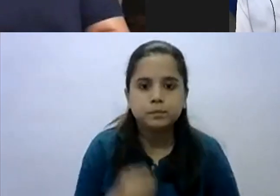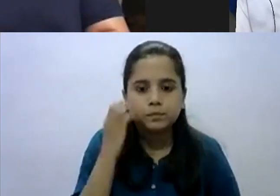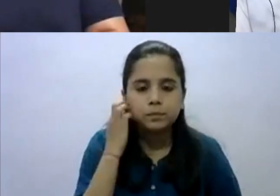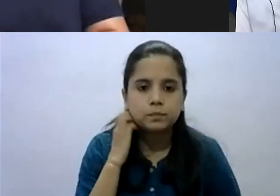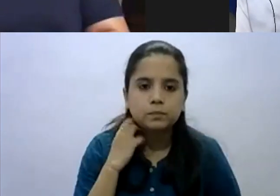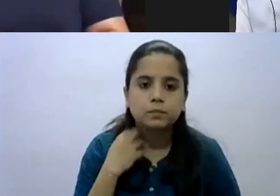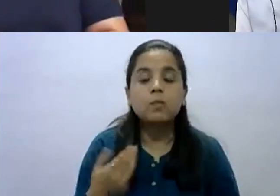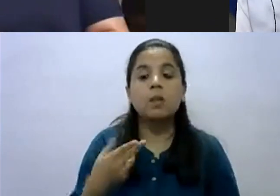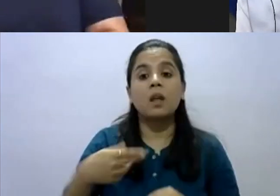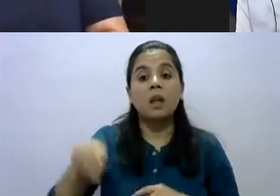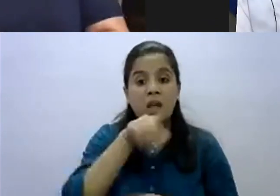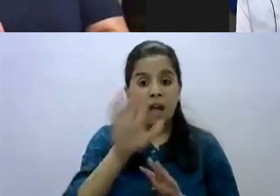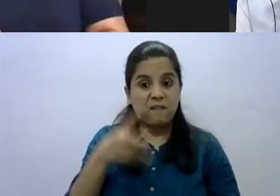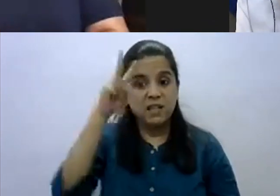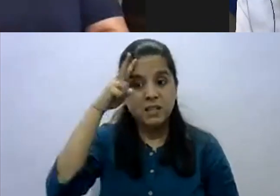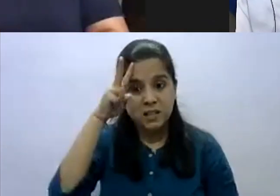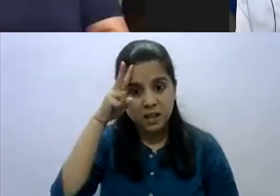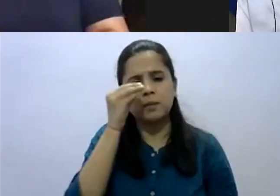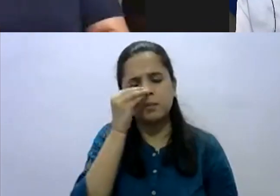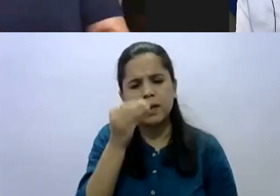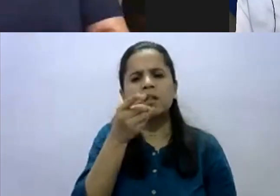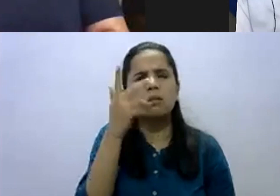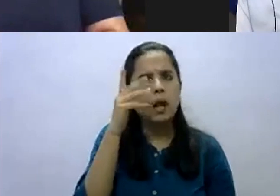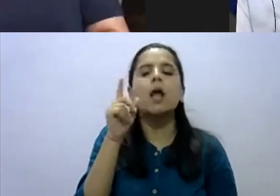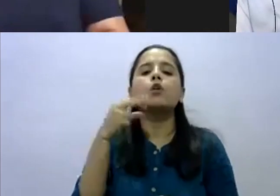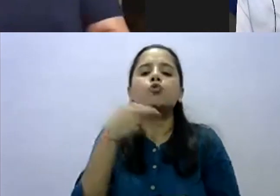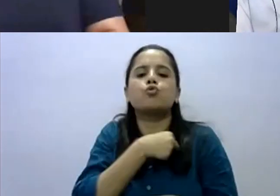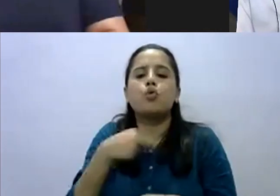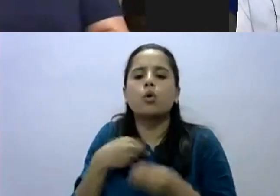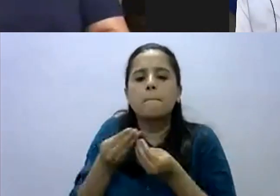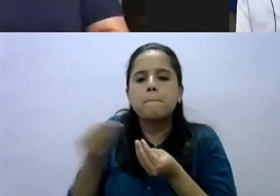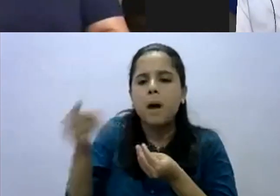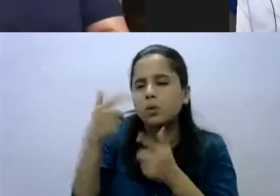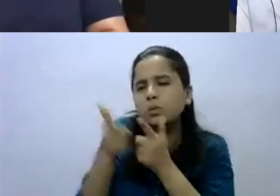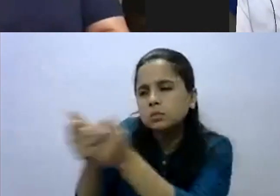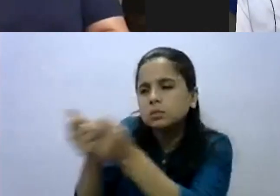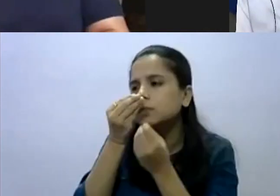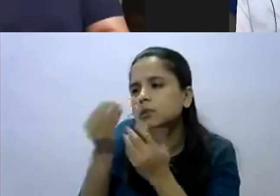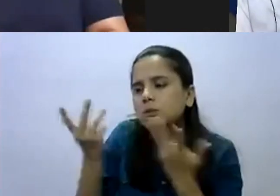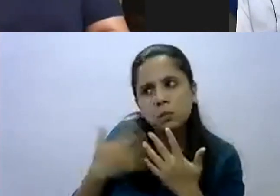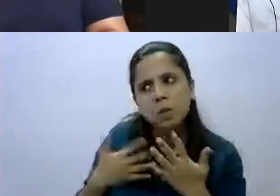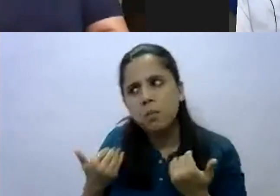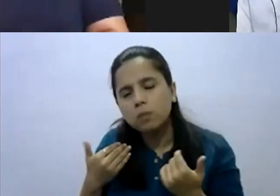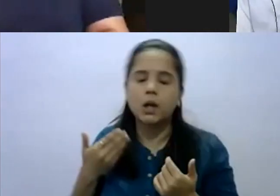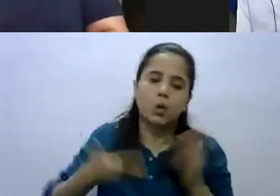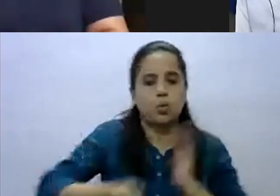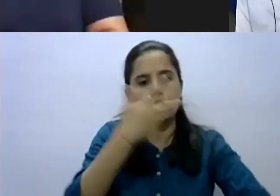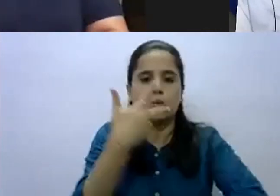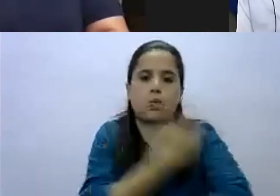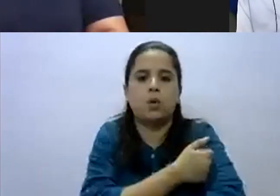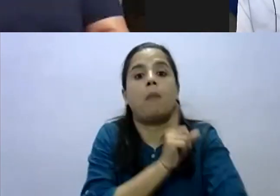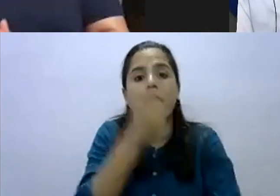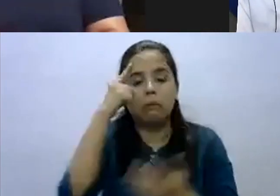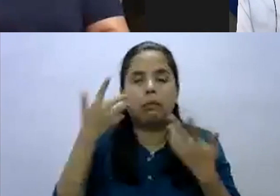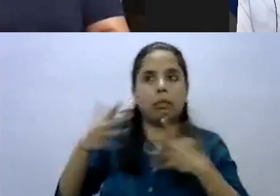If you have a doubt, just talk to a nearby doctor and then take a vaccine. But you do please take a vaccine.